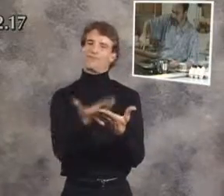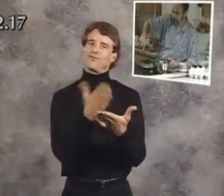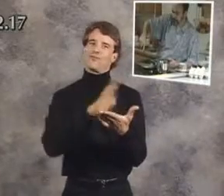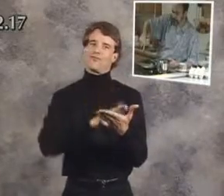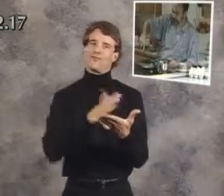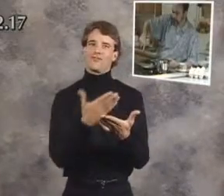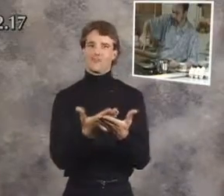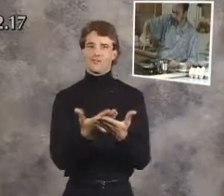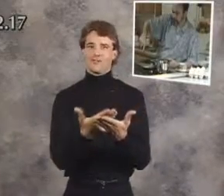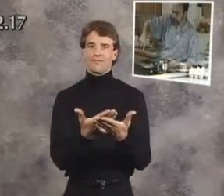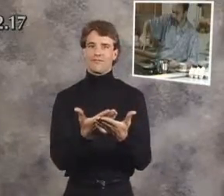Cook.